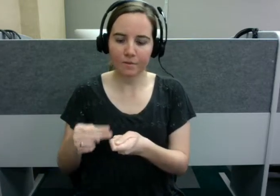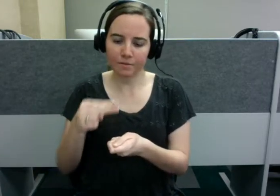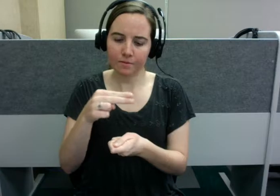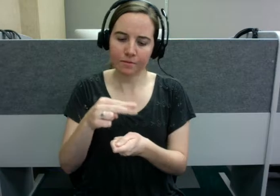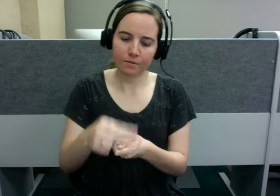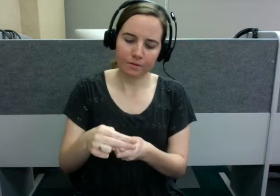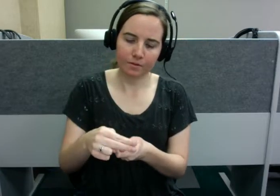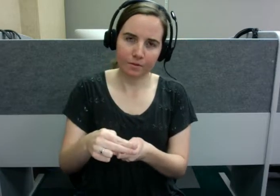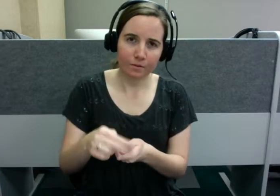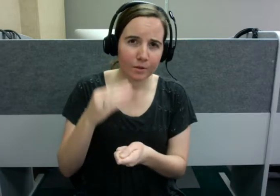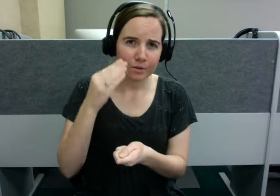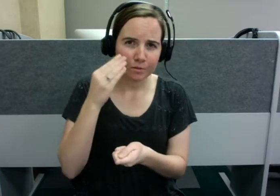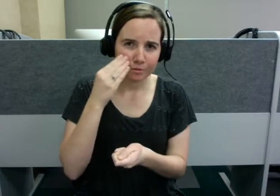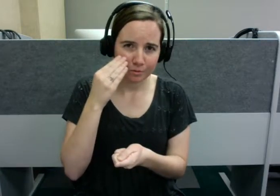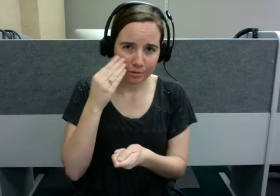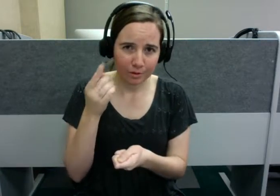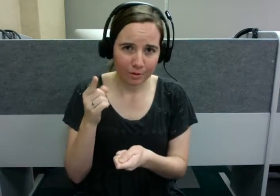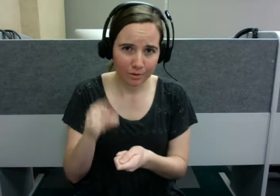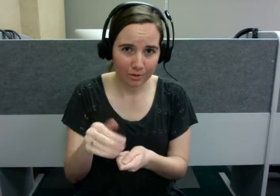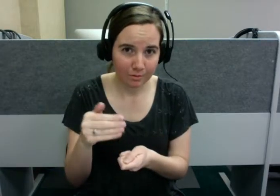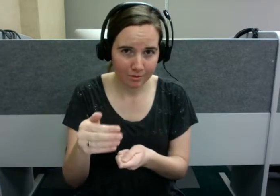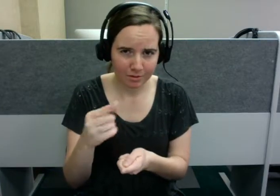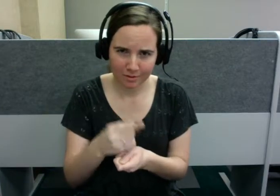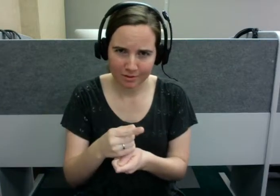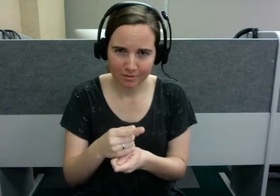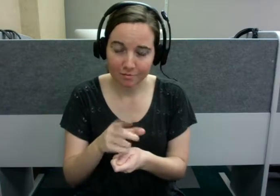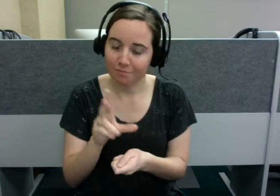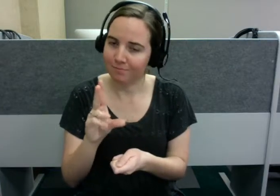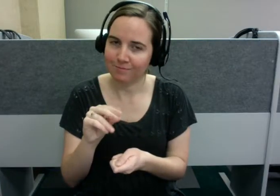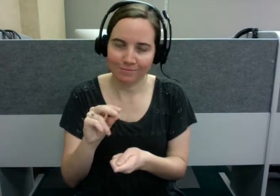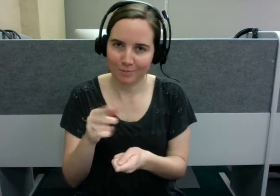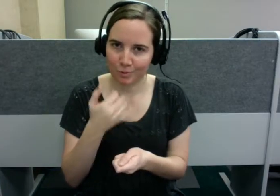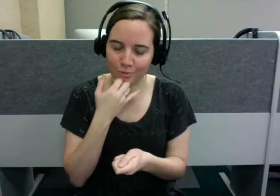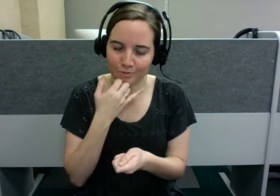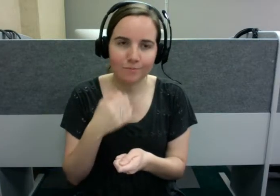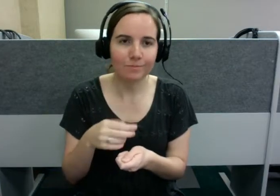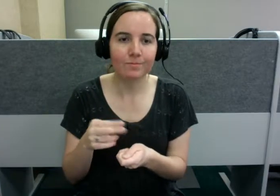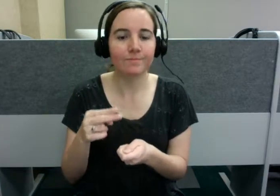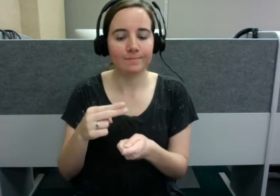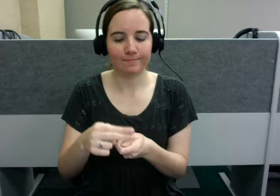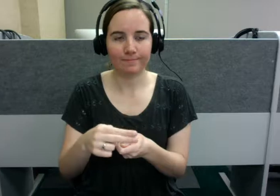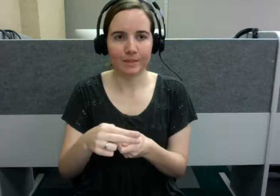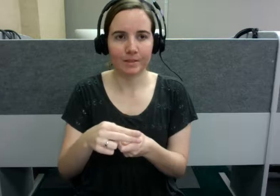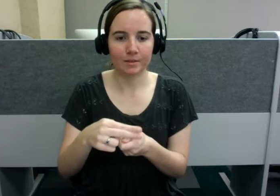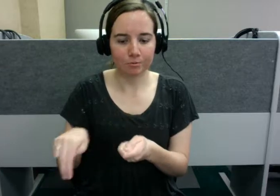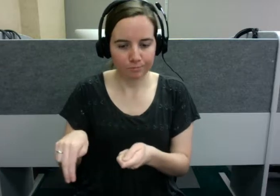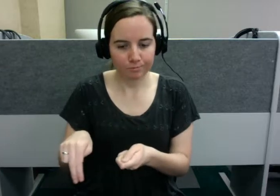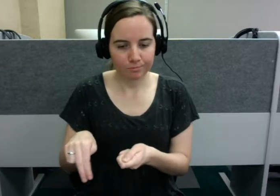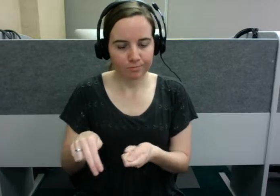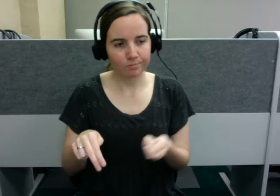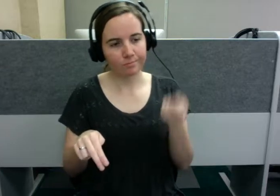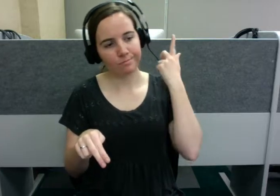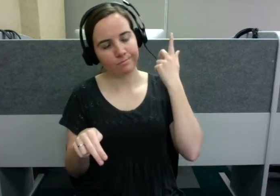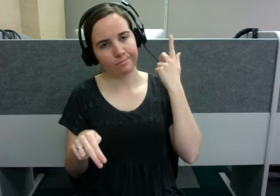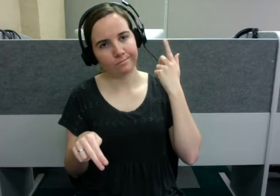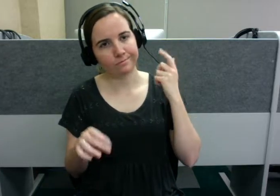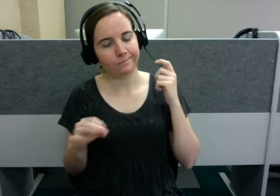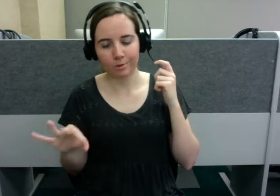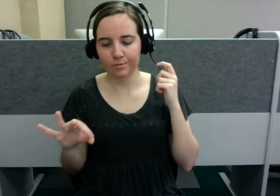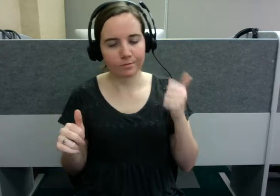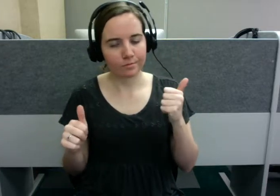it on the tip. Now, you think you know what's coming, Michael. You don't. Okay. He snips it, throws the tip over